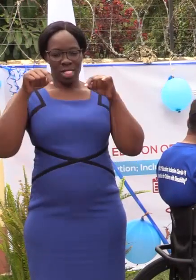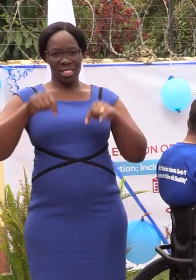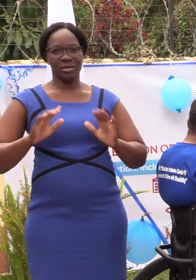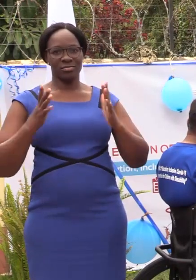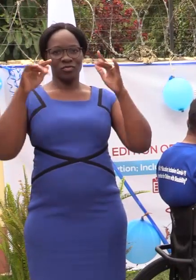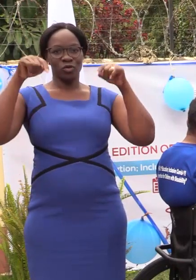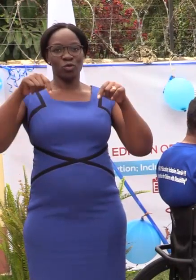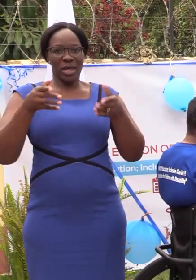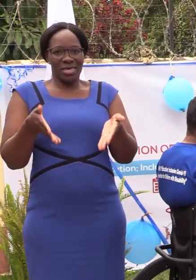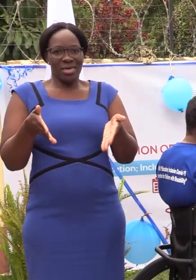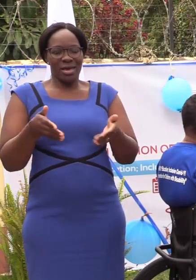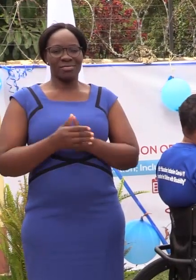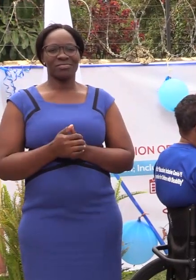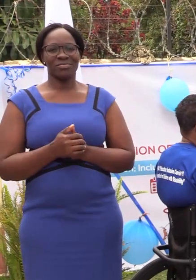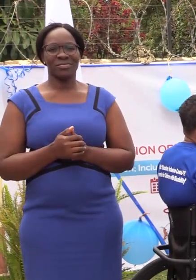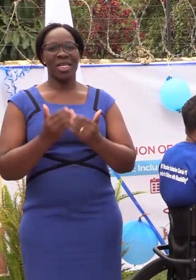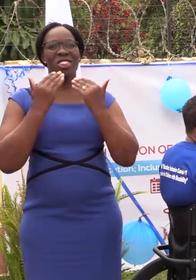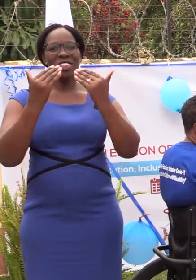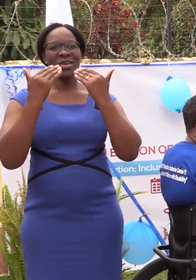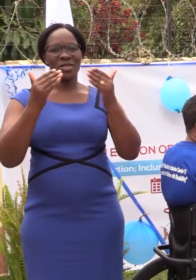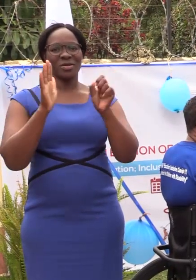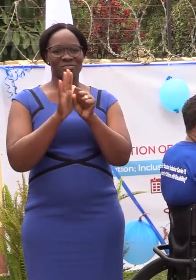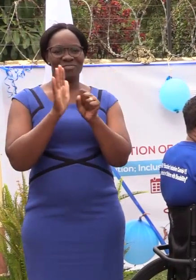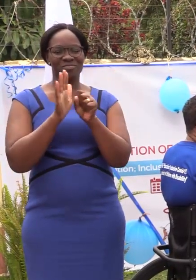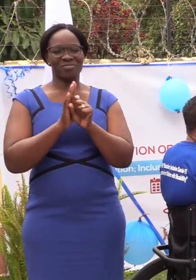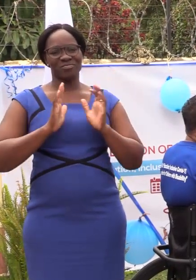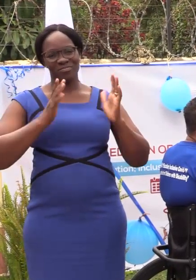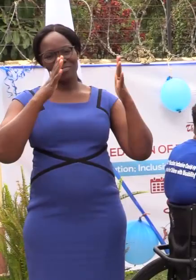event today here. Thank you very much.